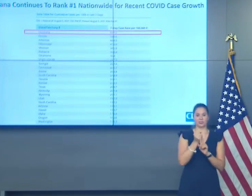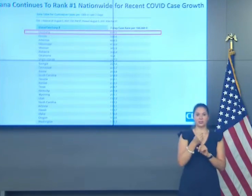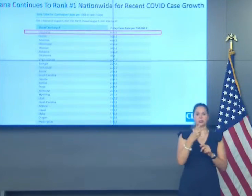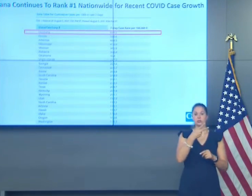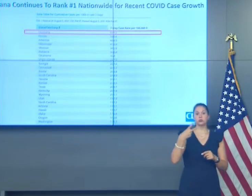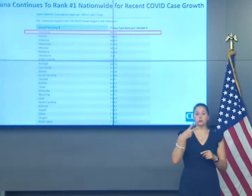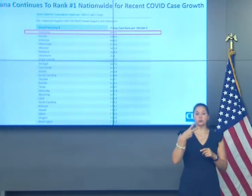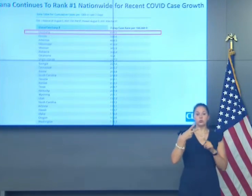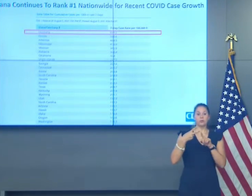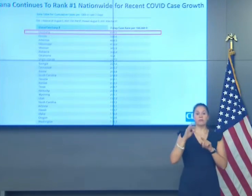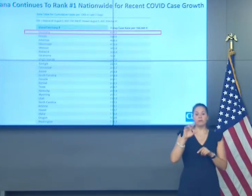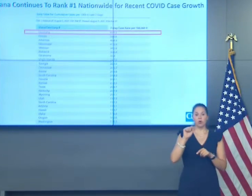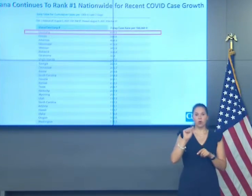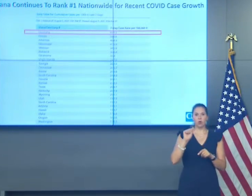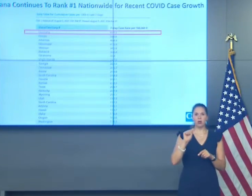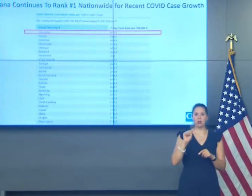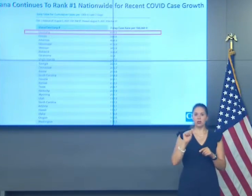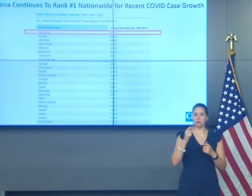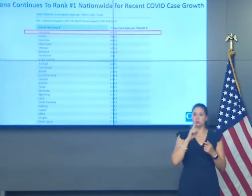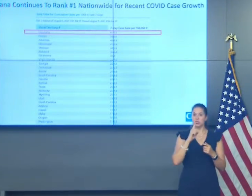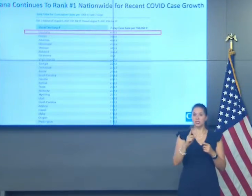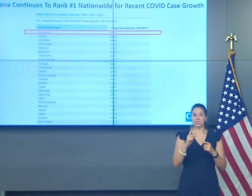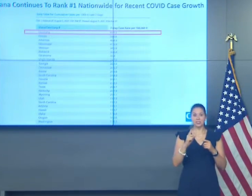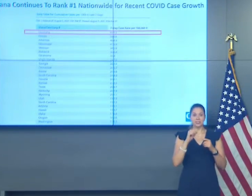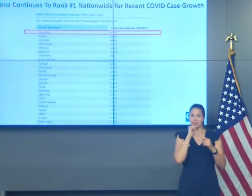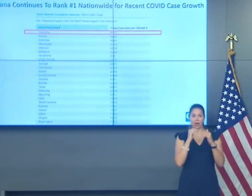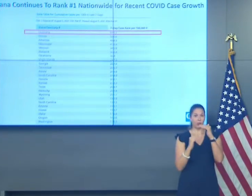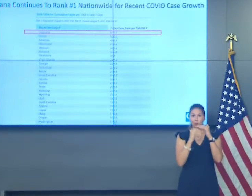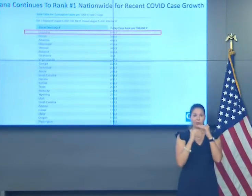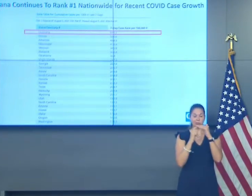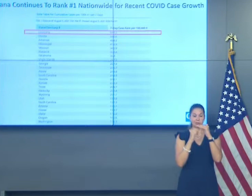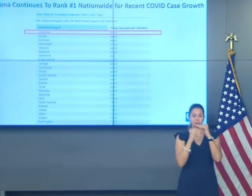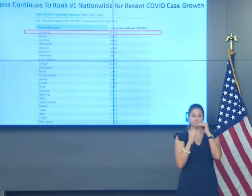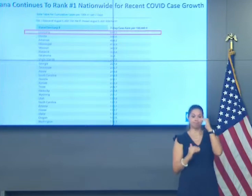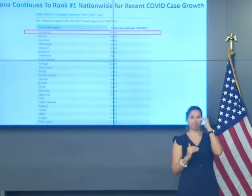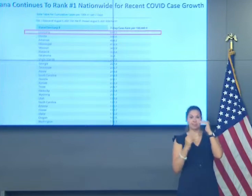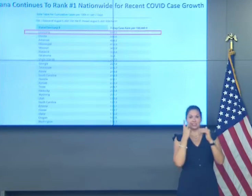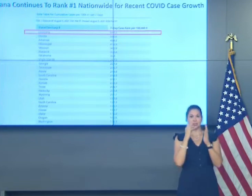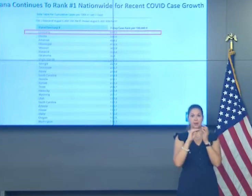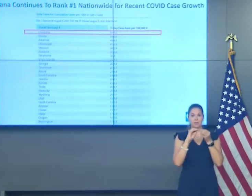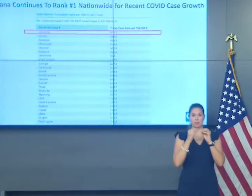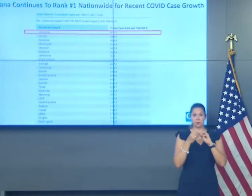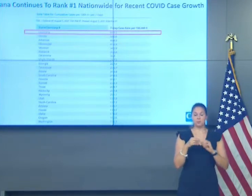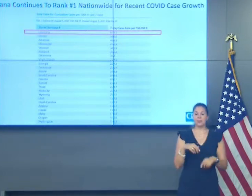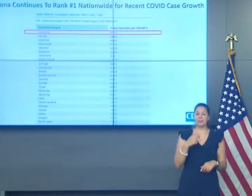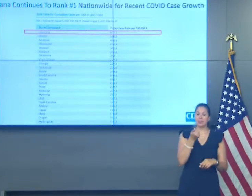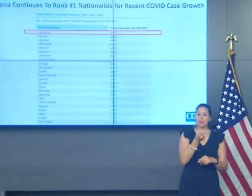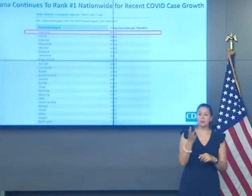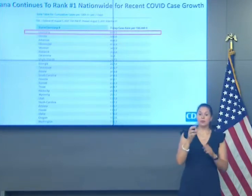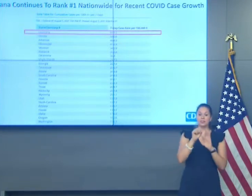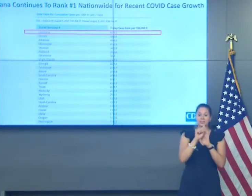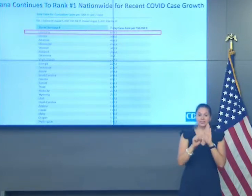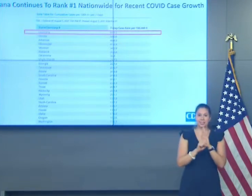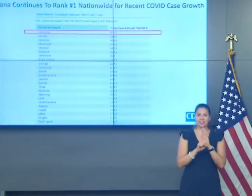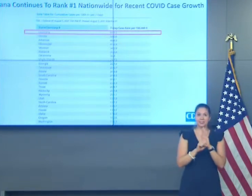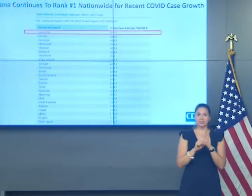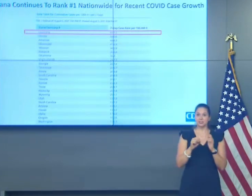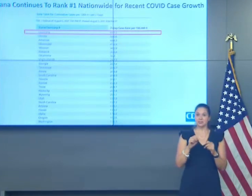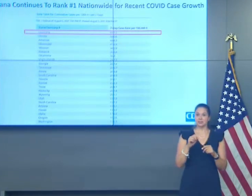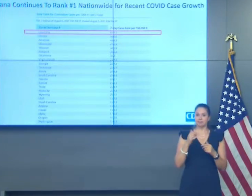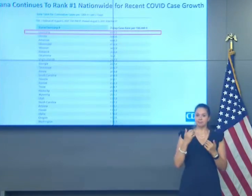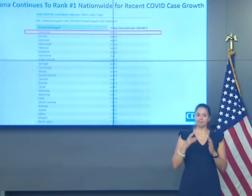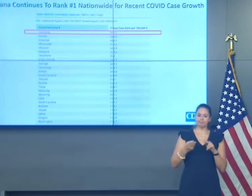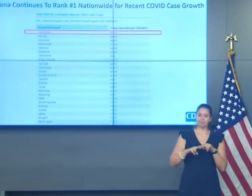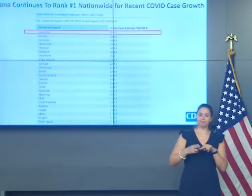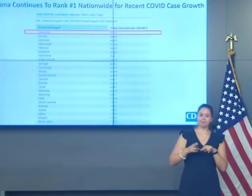Florida, is a decent whiles behind us, if you look at that number. I will say there's a number of states that are on our trajectory and